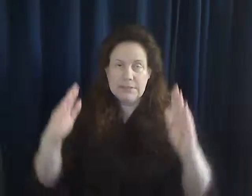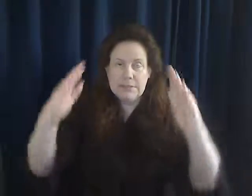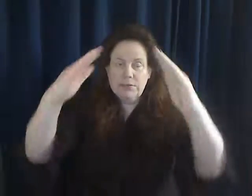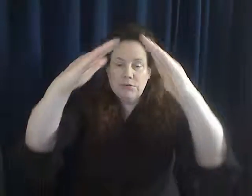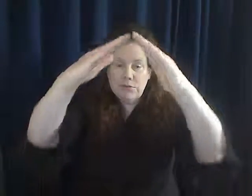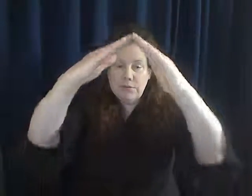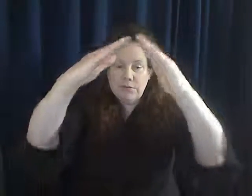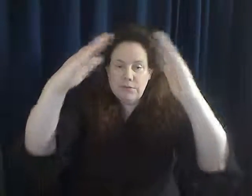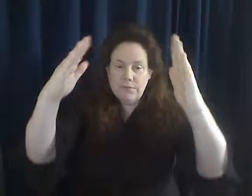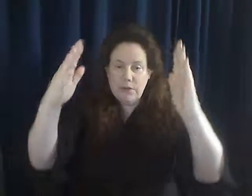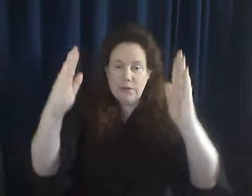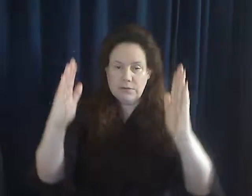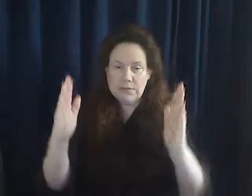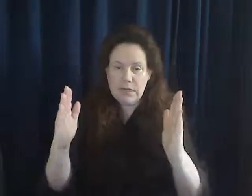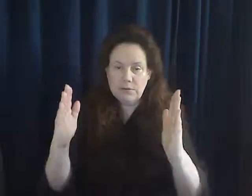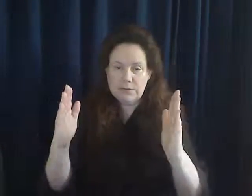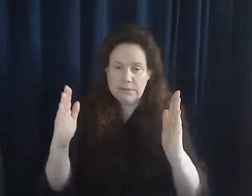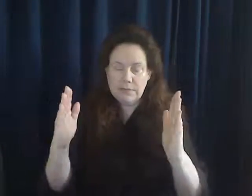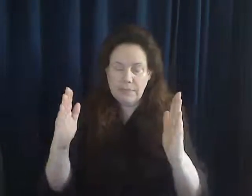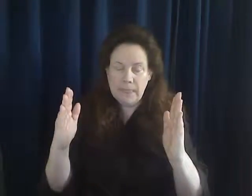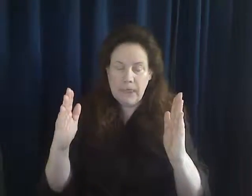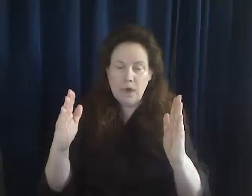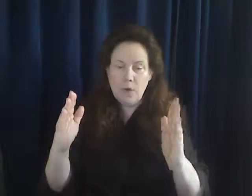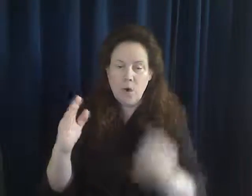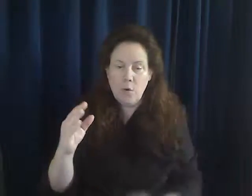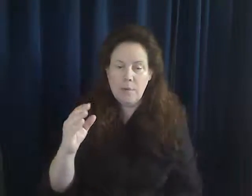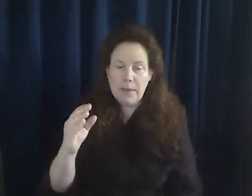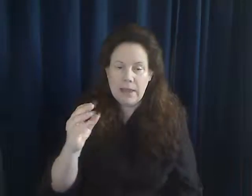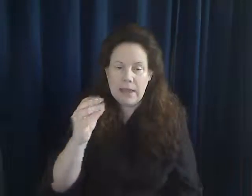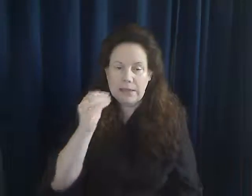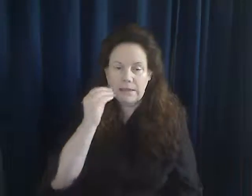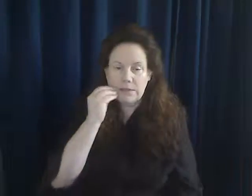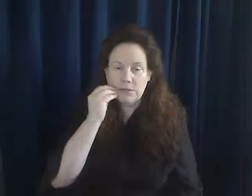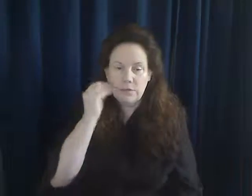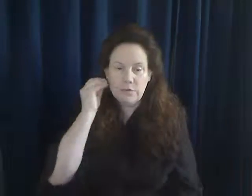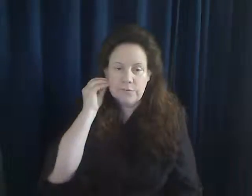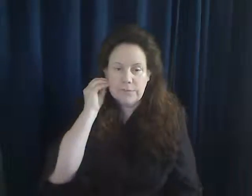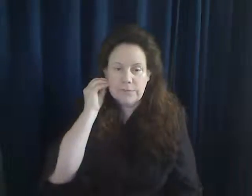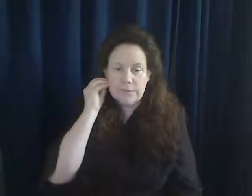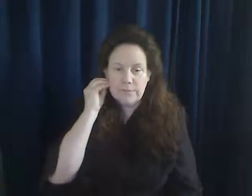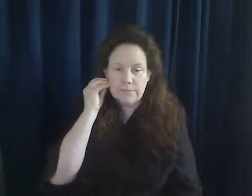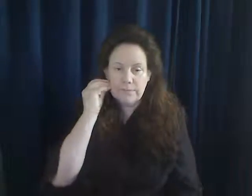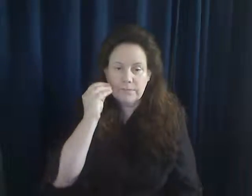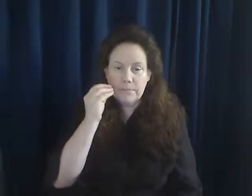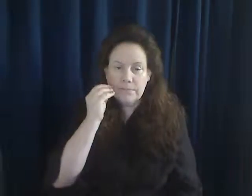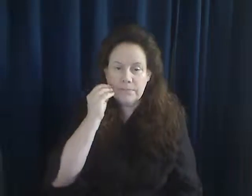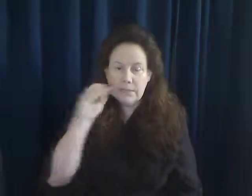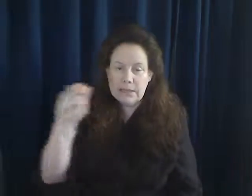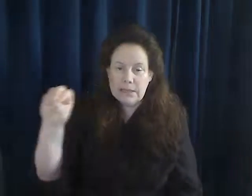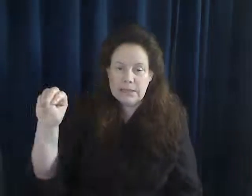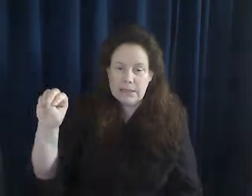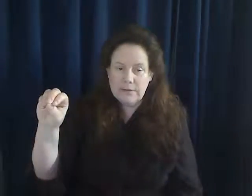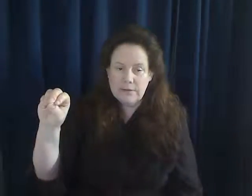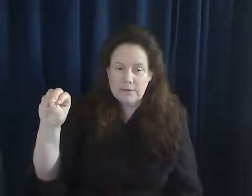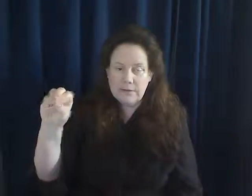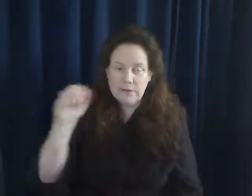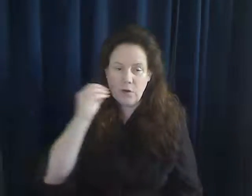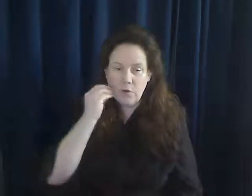is your generic sign for house. Home has two movements. It's an